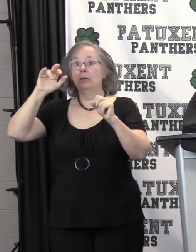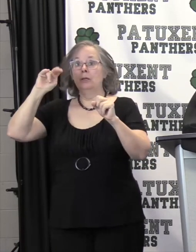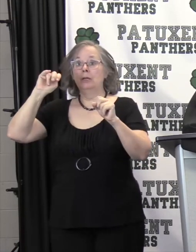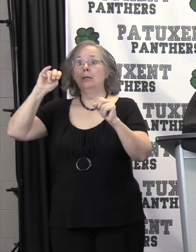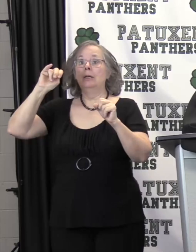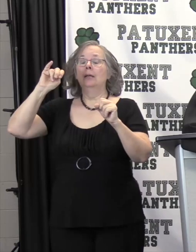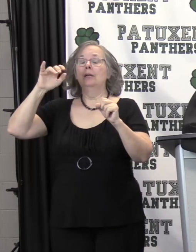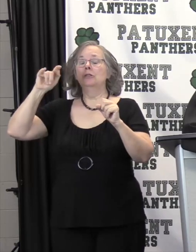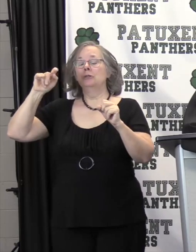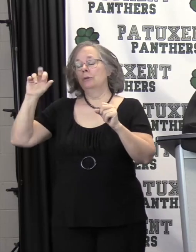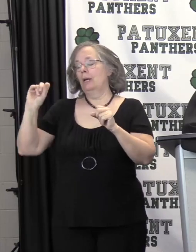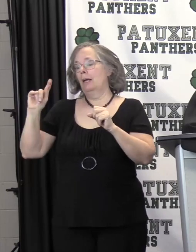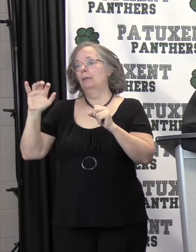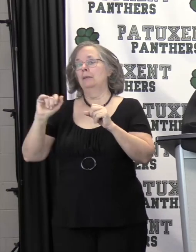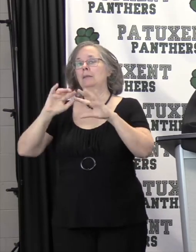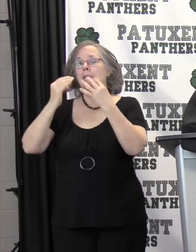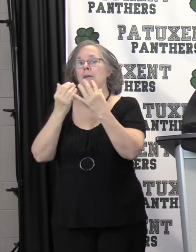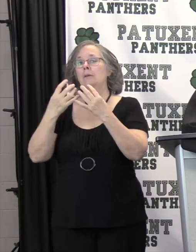volunteers in the community.